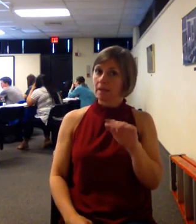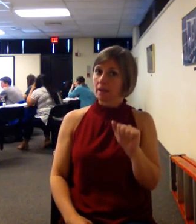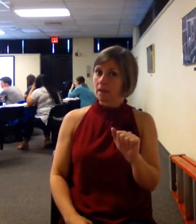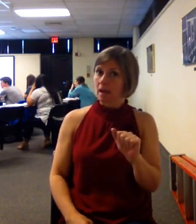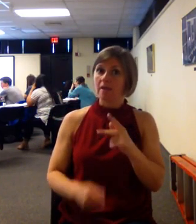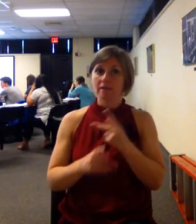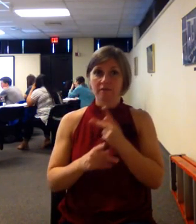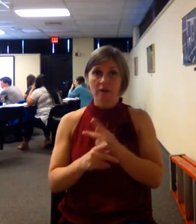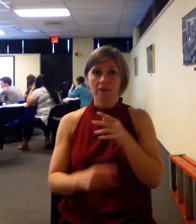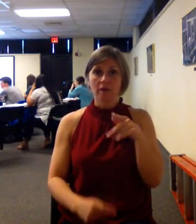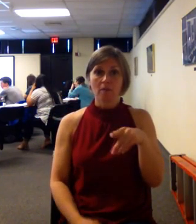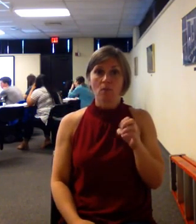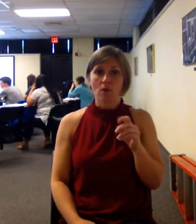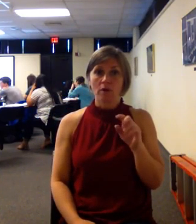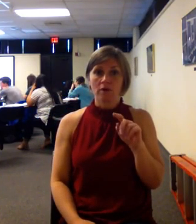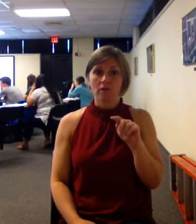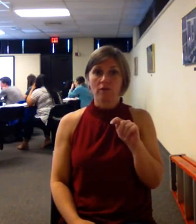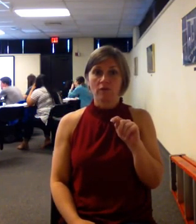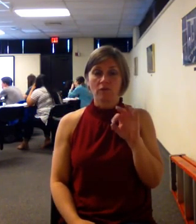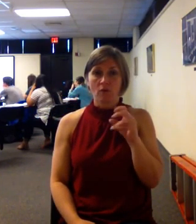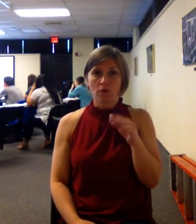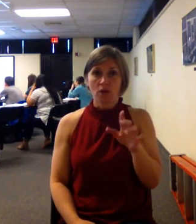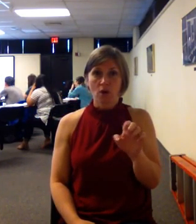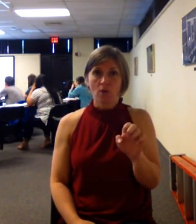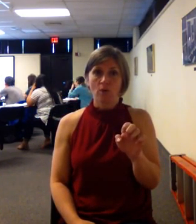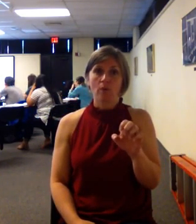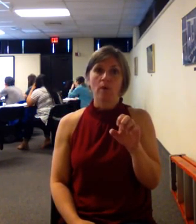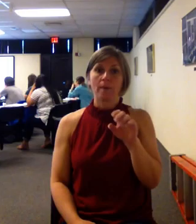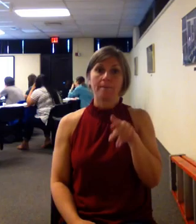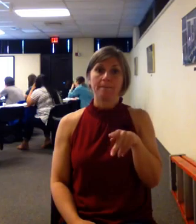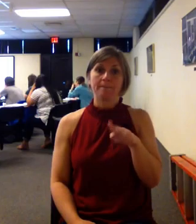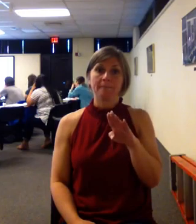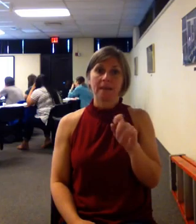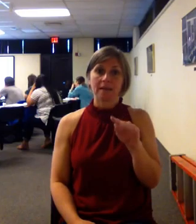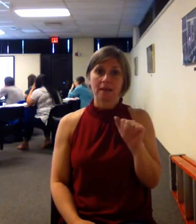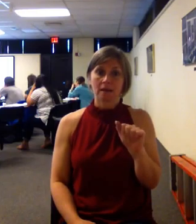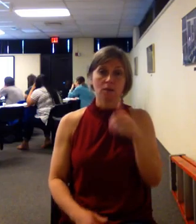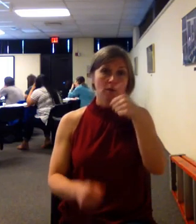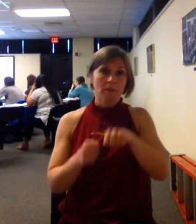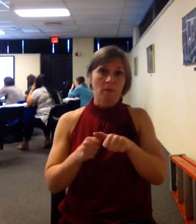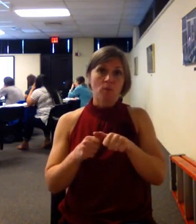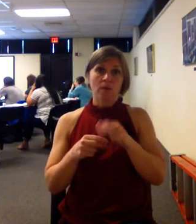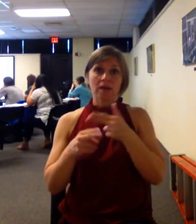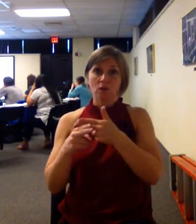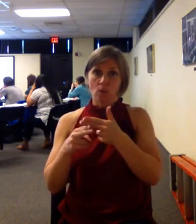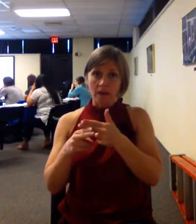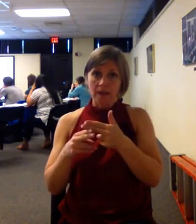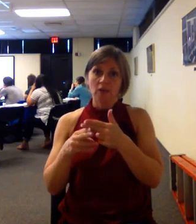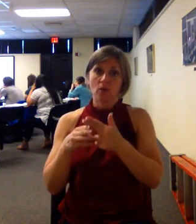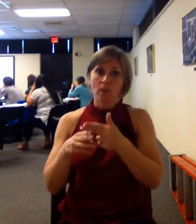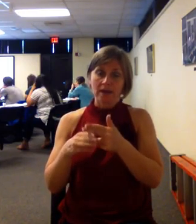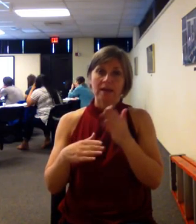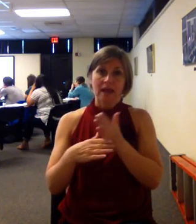once again, anytime you're dealing with a portfolio, you get a weighted average of what's in your portfolio, and then you